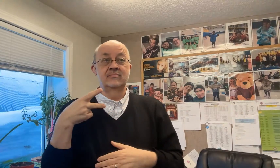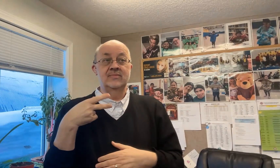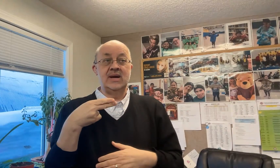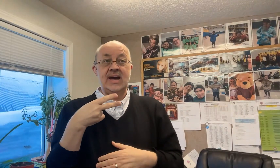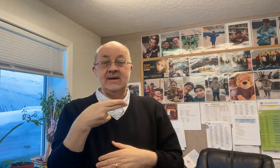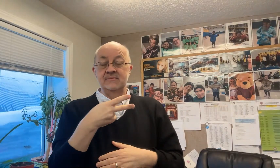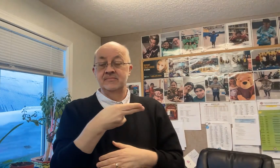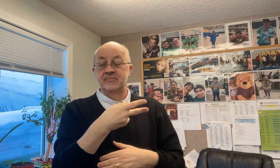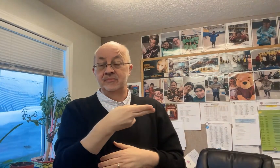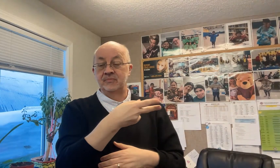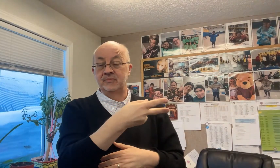cut,